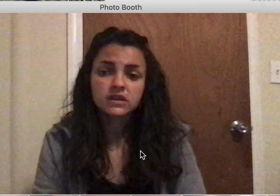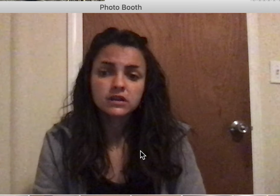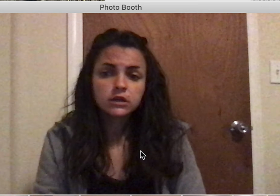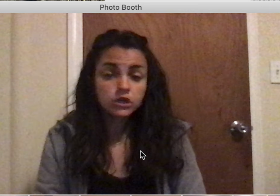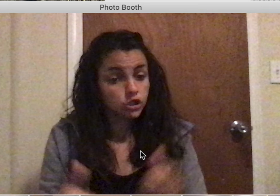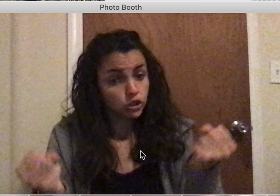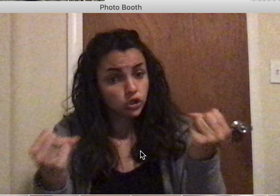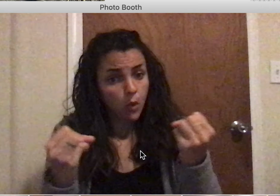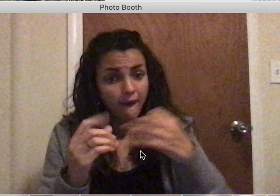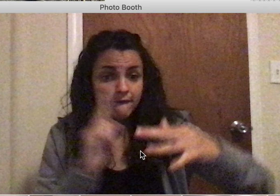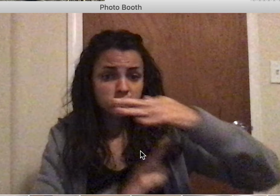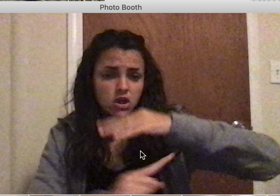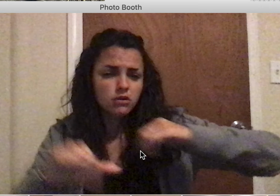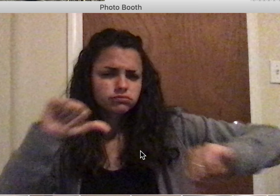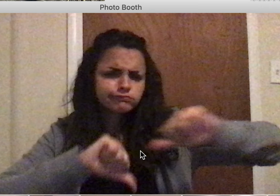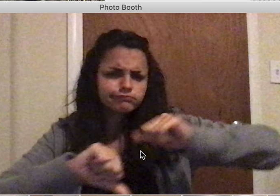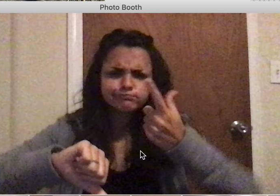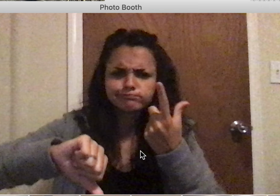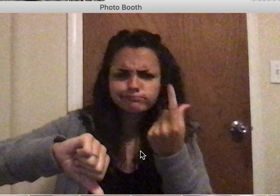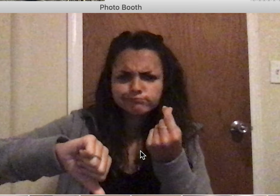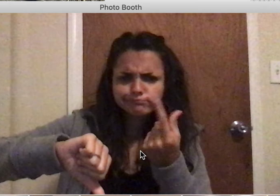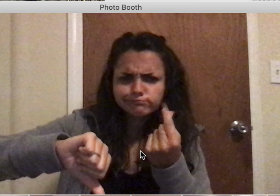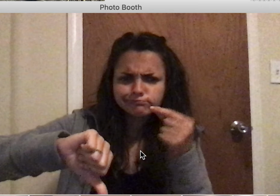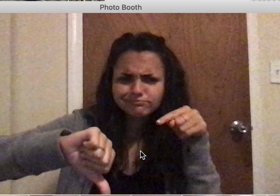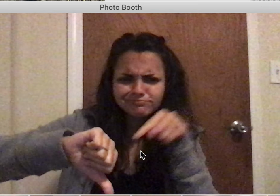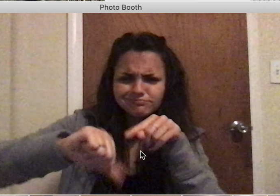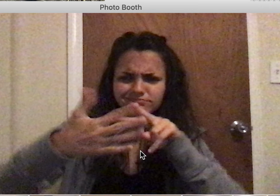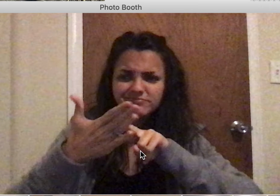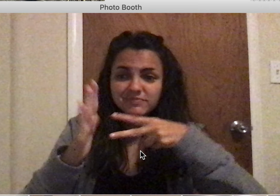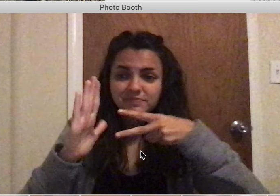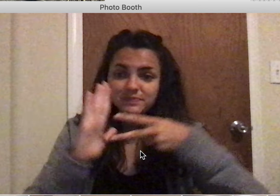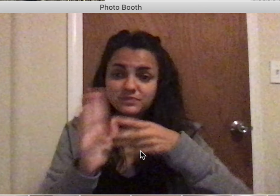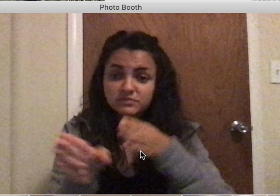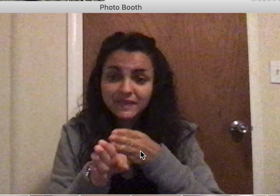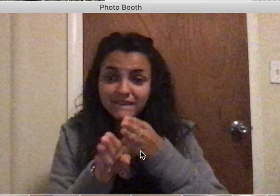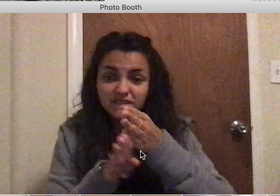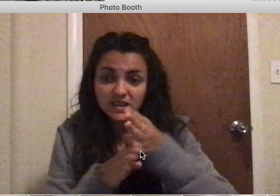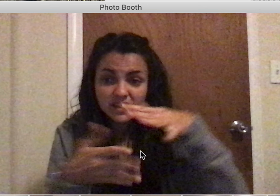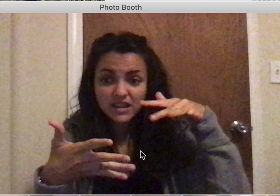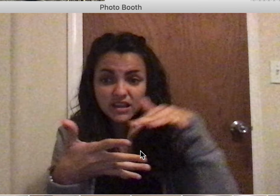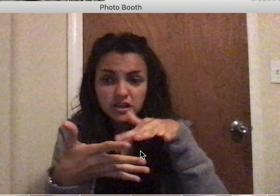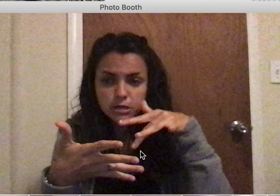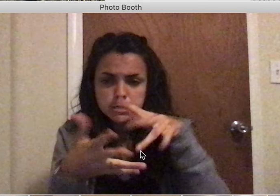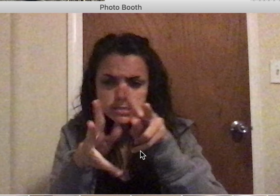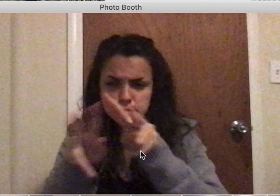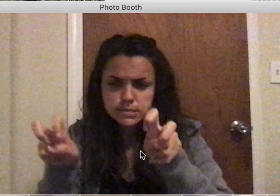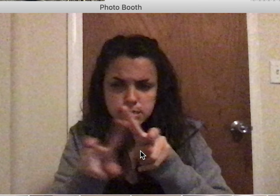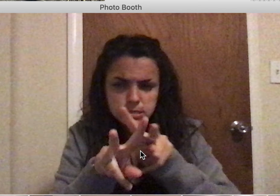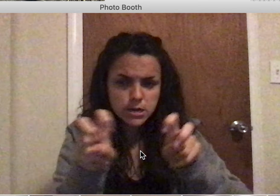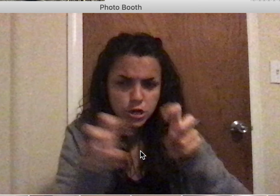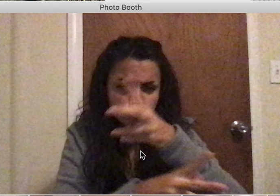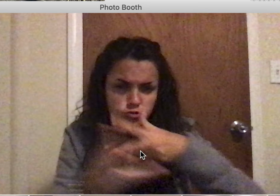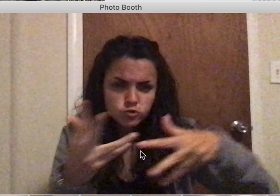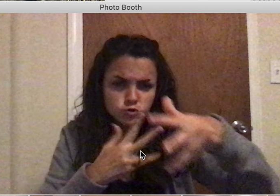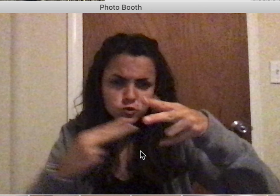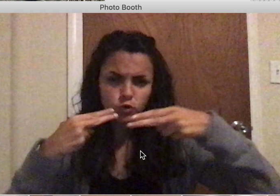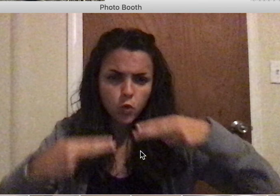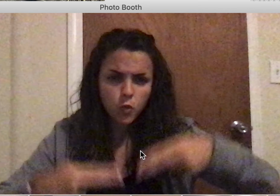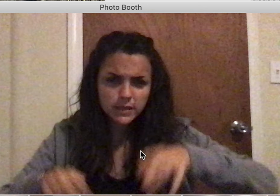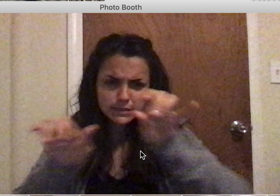is environmental science? It's a field of study that looks at interactions among human systems and those